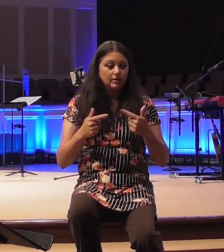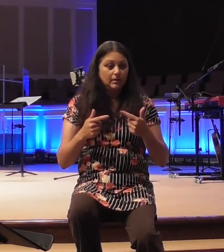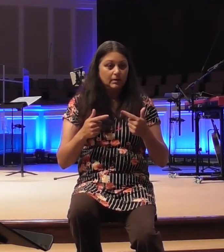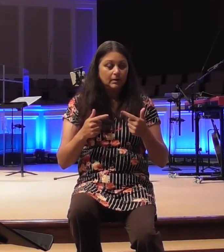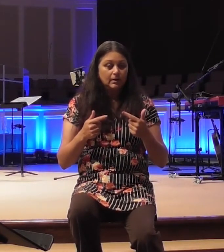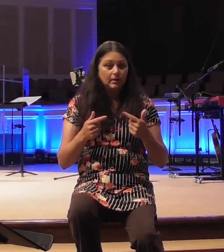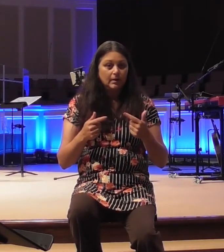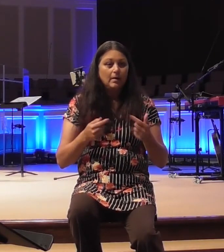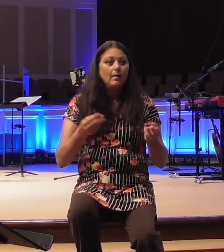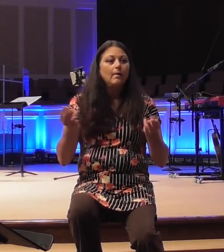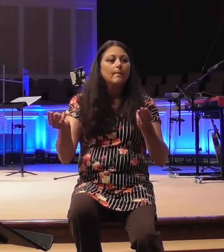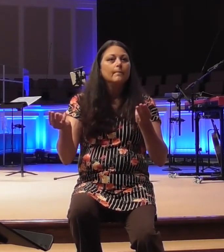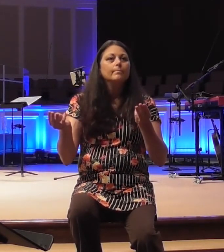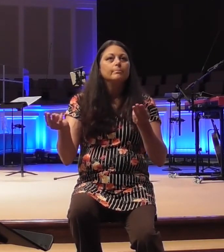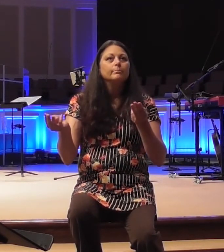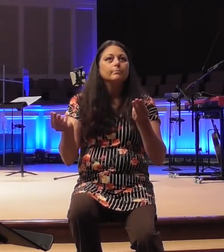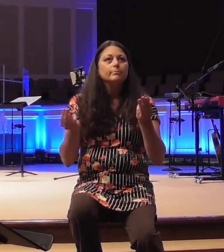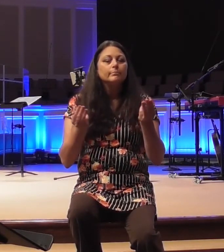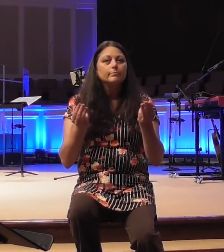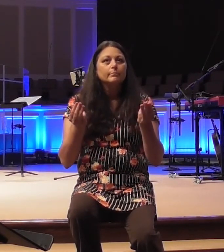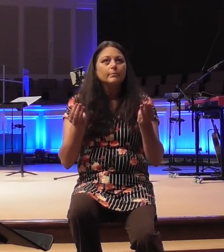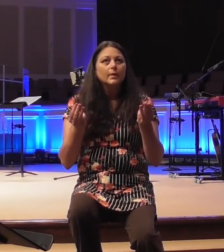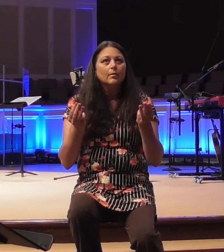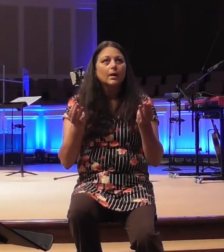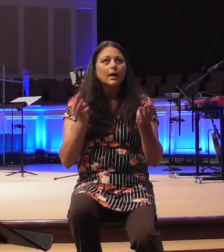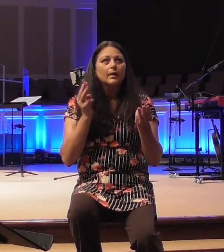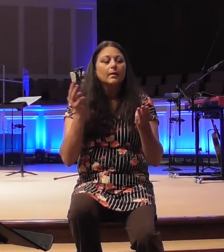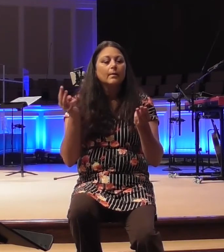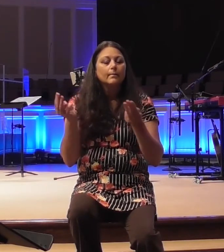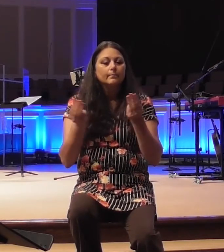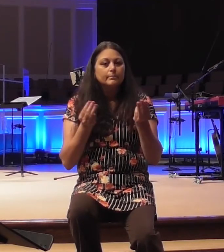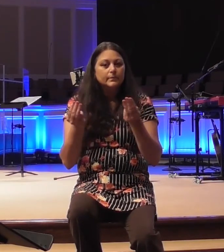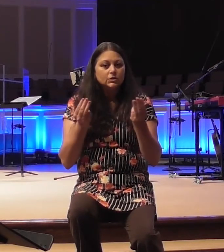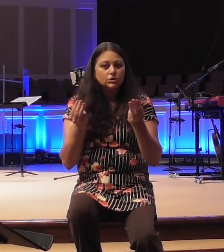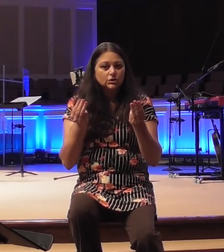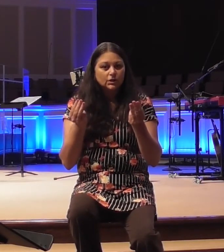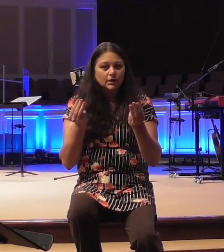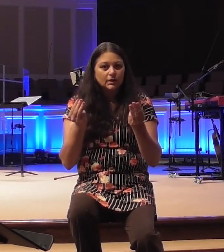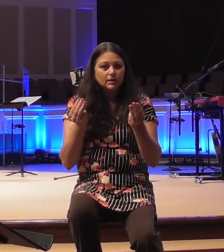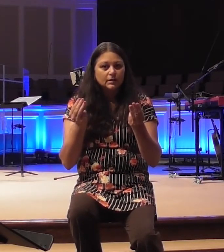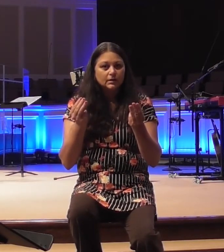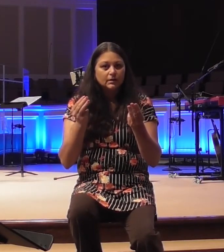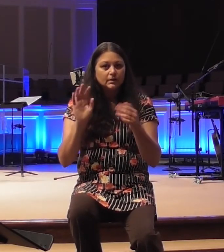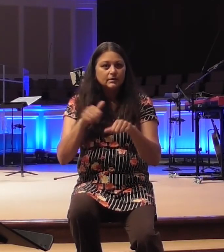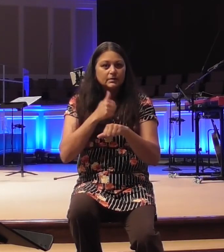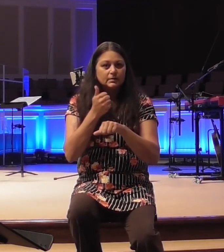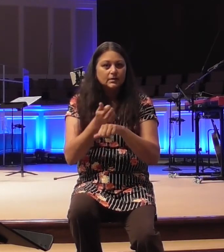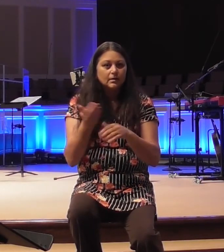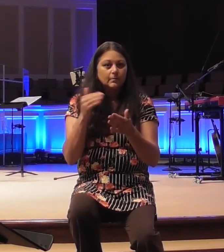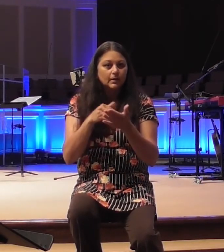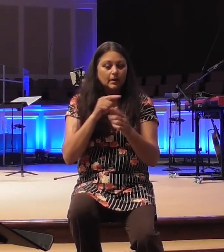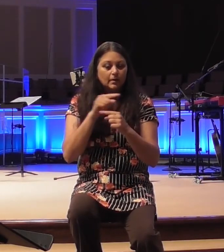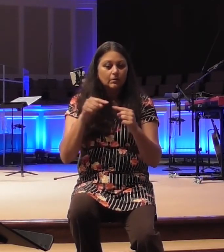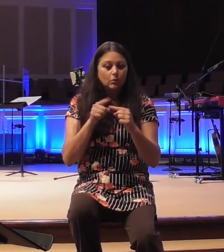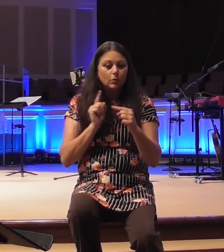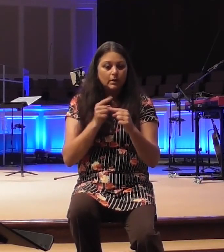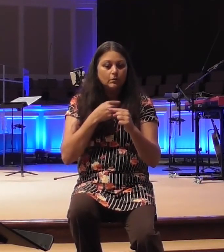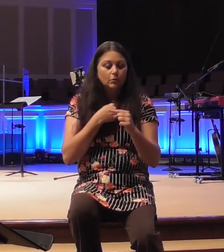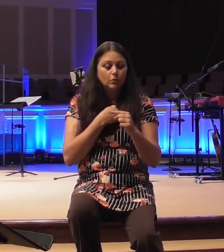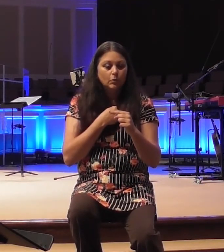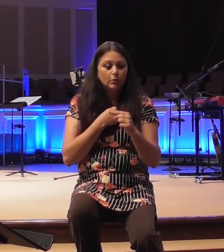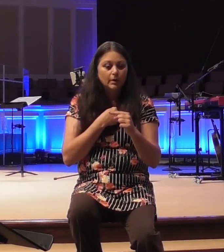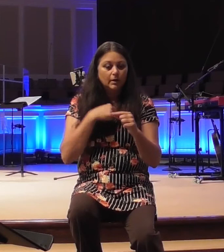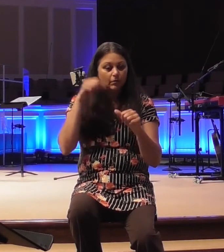the future. When we remember the future, that's kind of a strange thing to say because usually we remember the past. But the